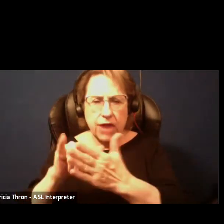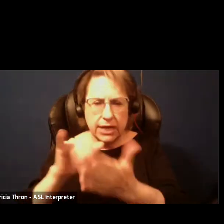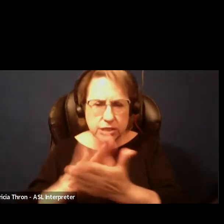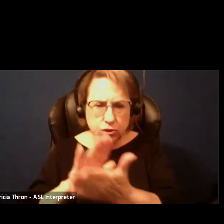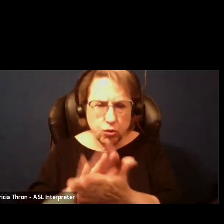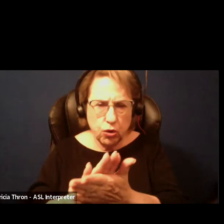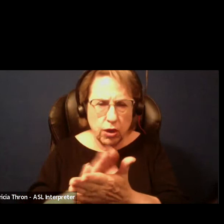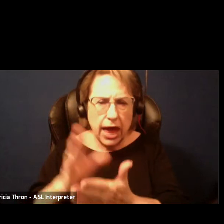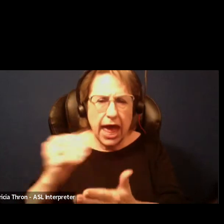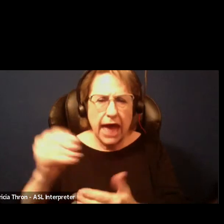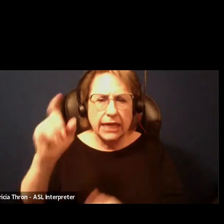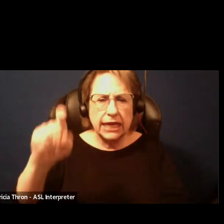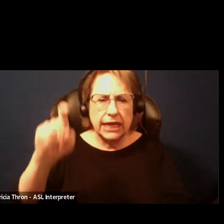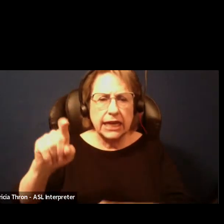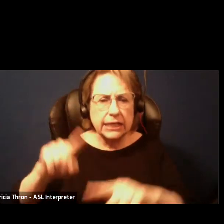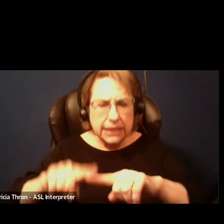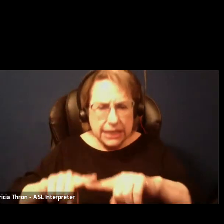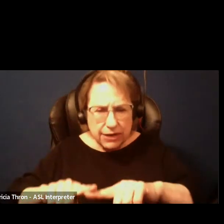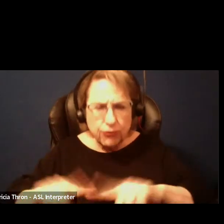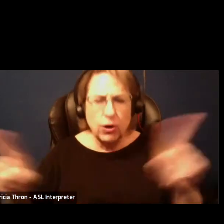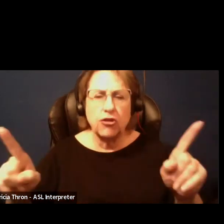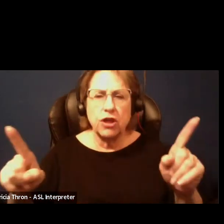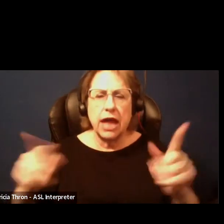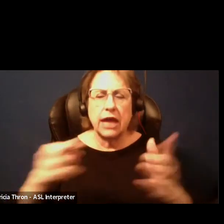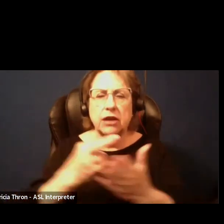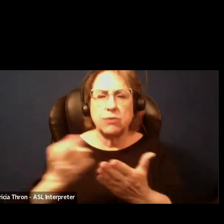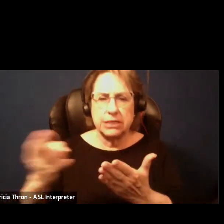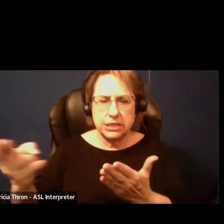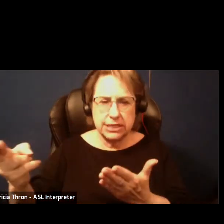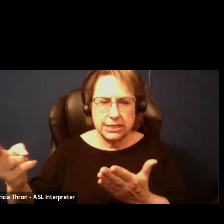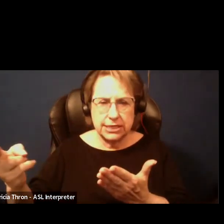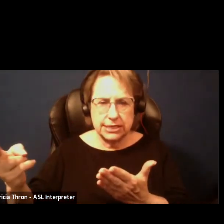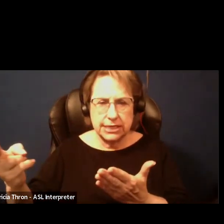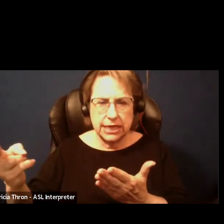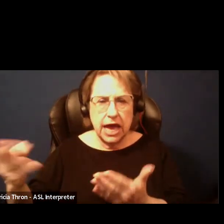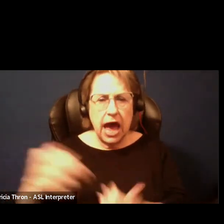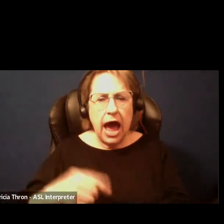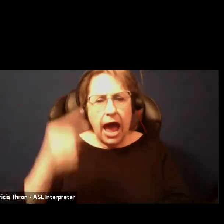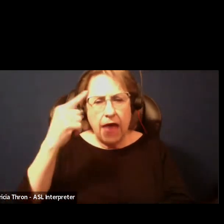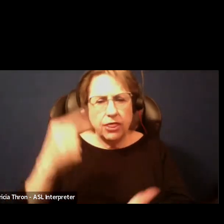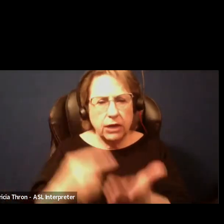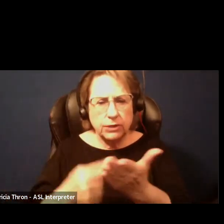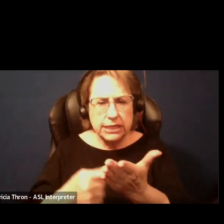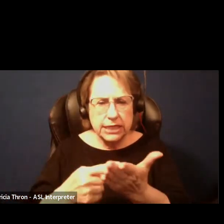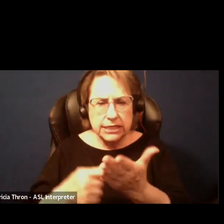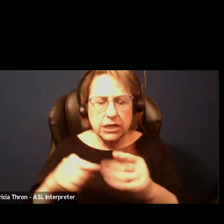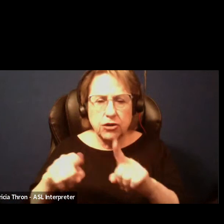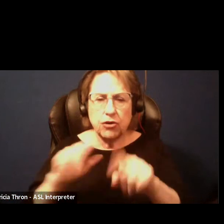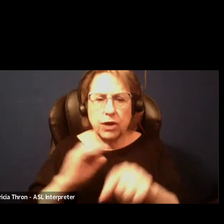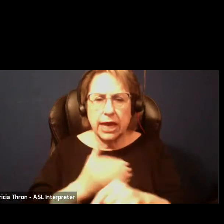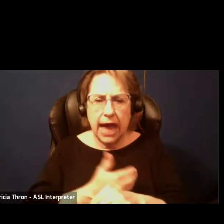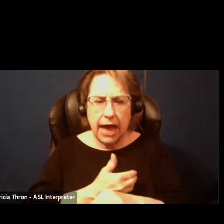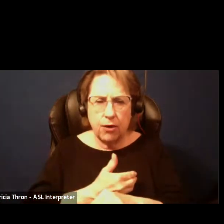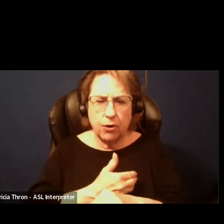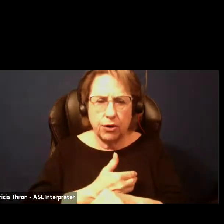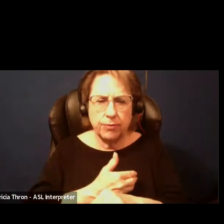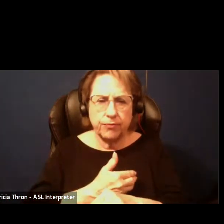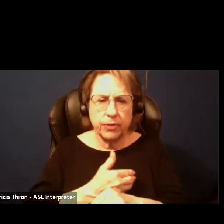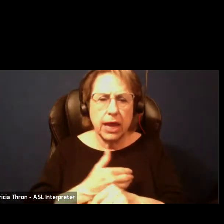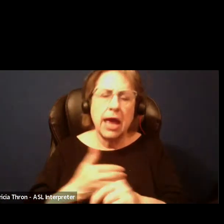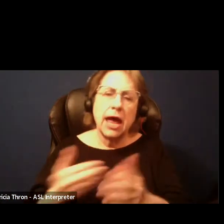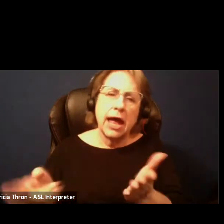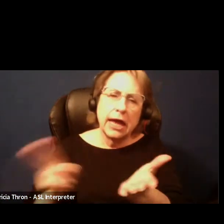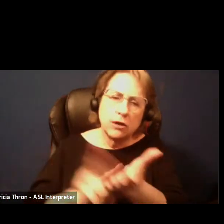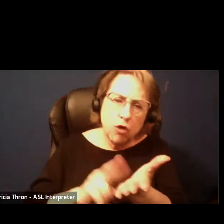differentiated resources. And it's something we're going to continue to talk about. I think we're going to talk about it during our enrollment and staffing